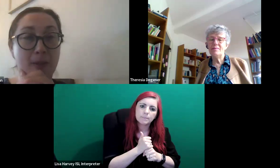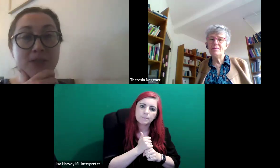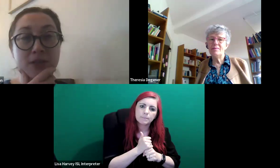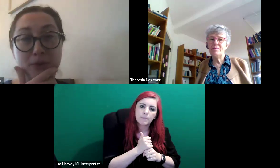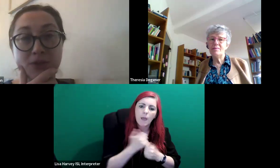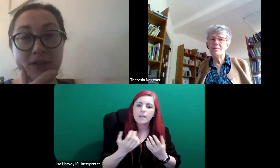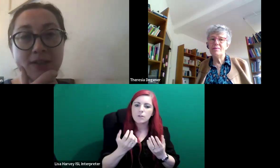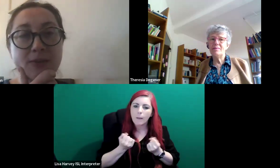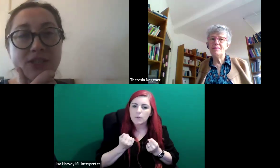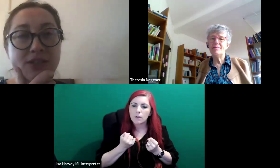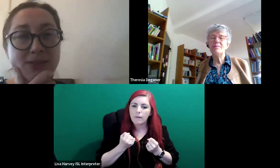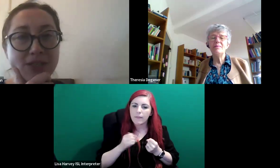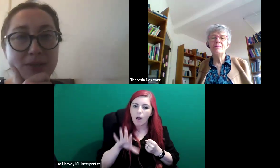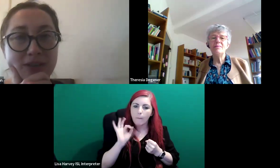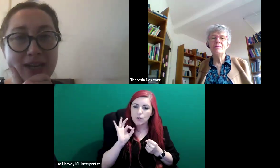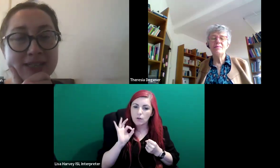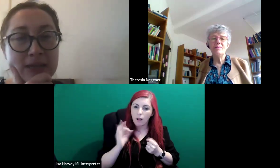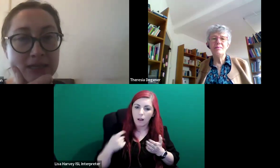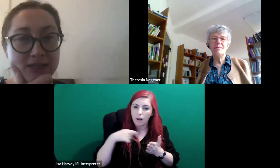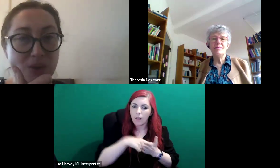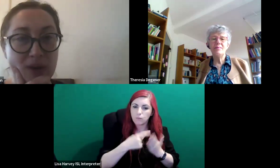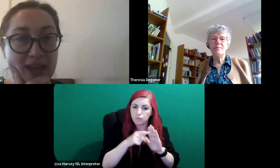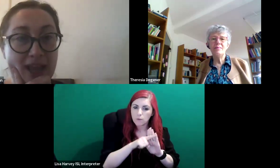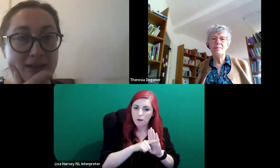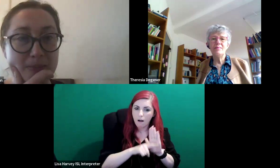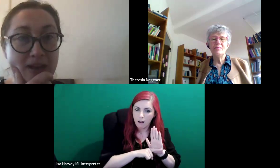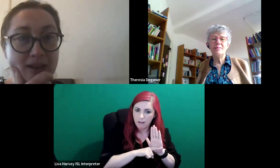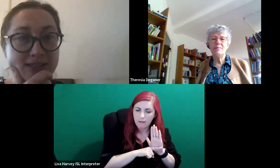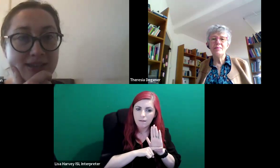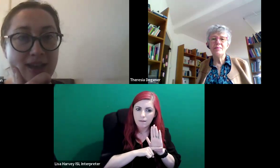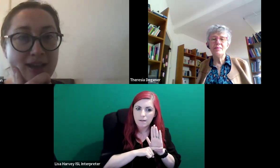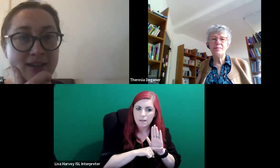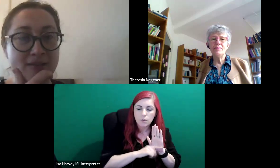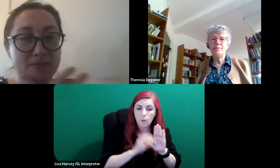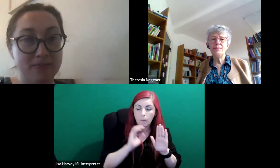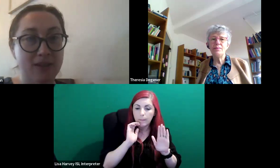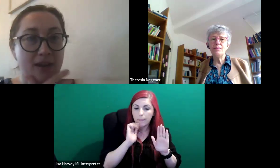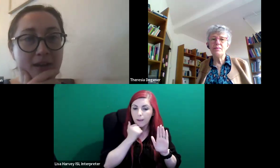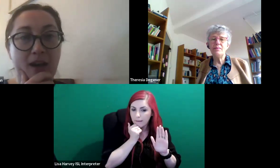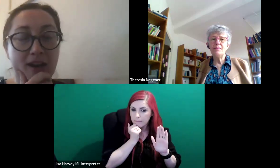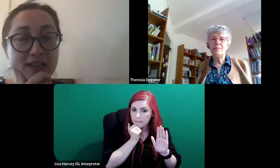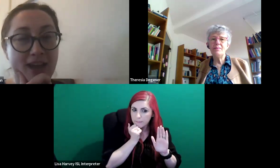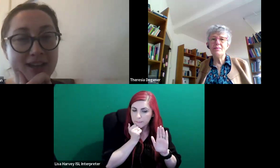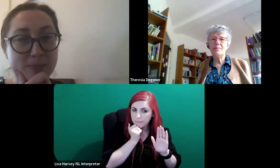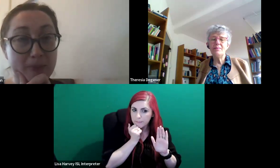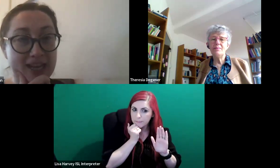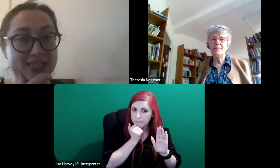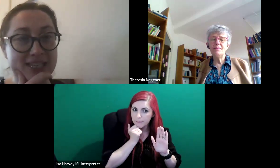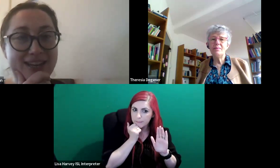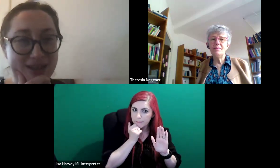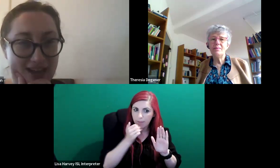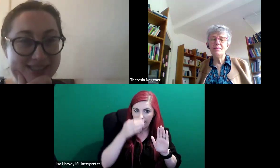adoption of the optional protocol, which I just want to address. So again, because Ireland